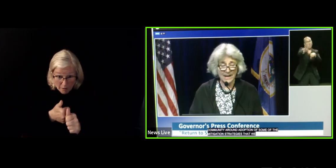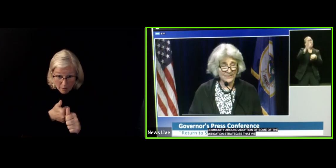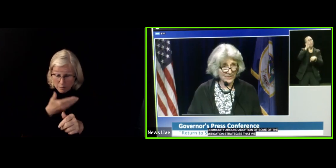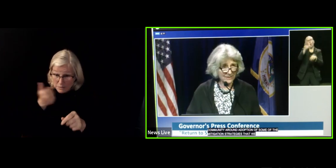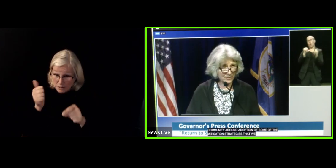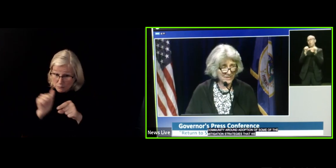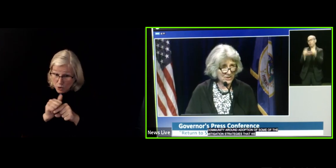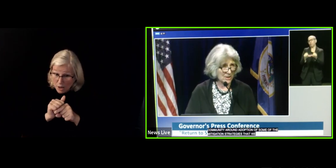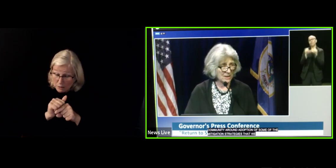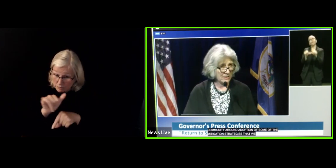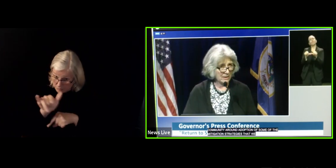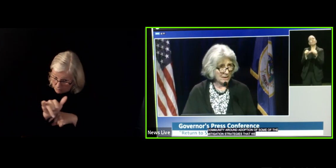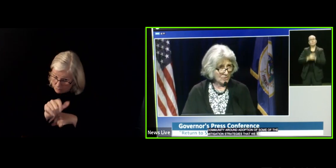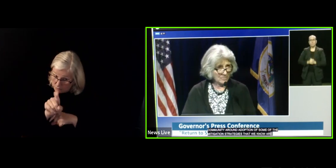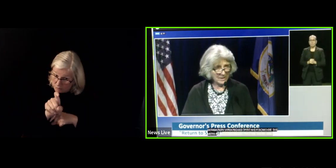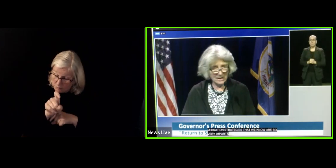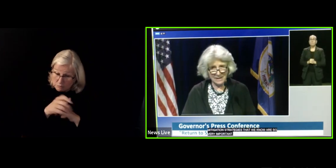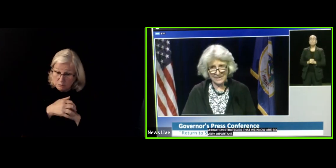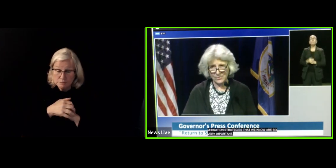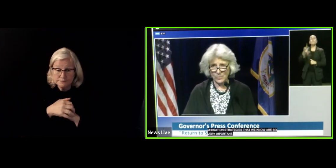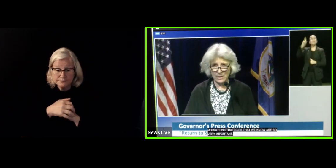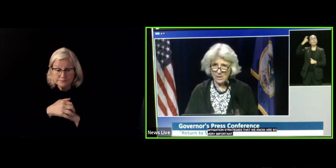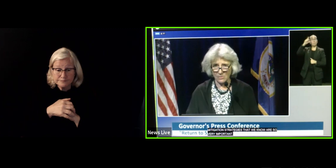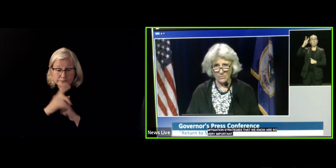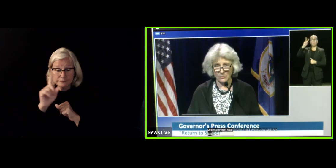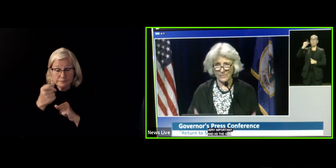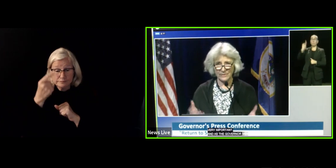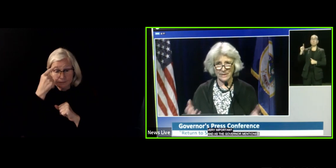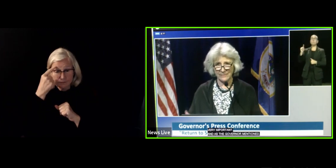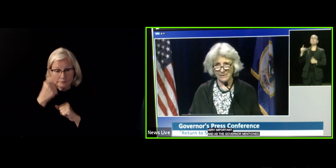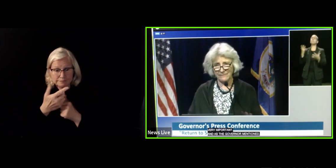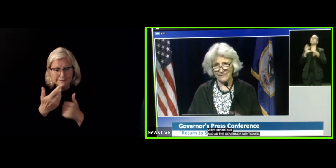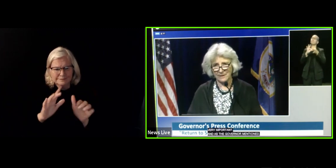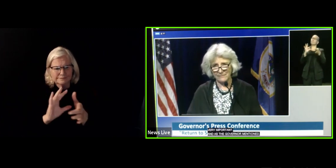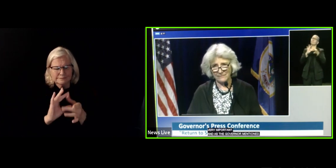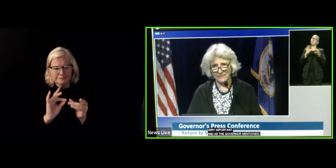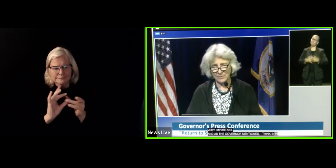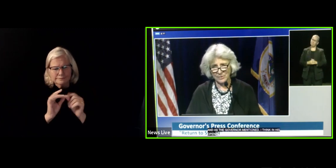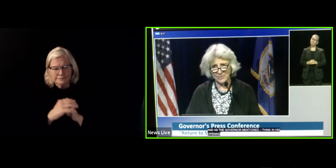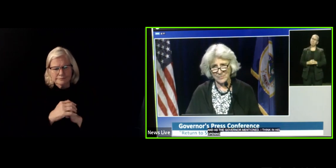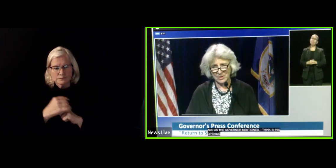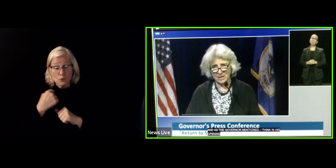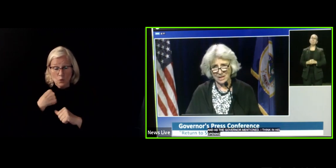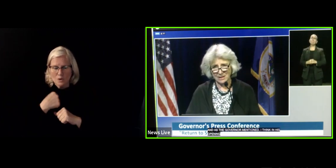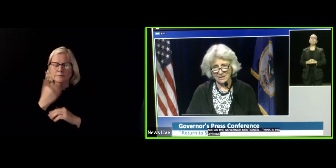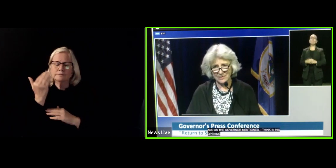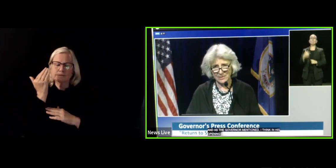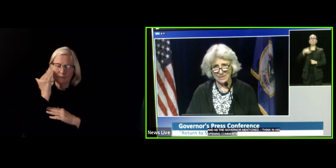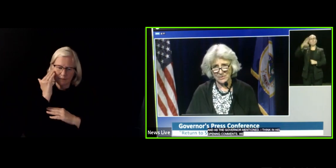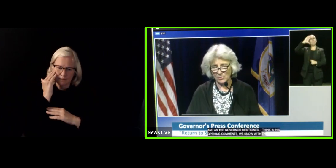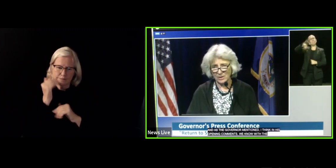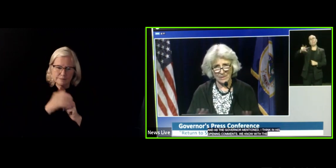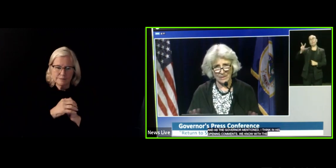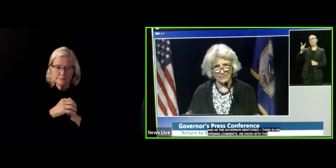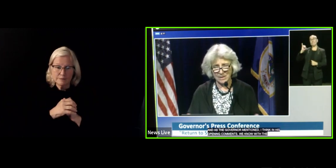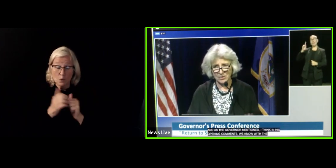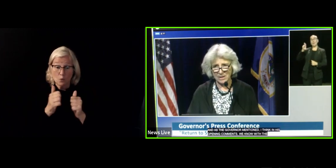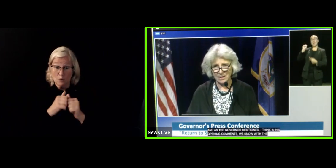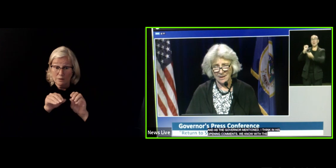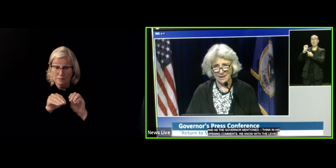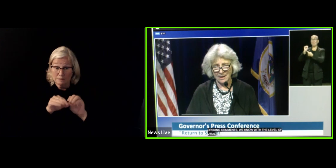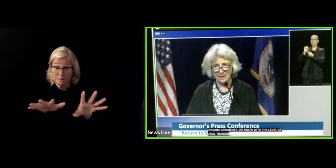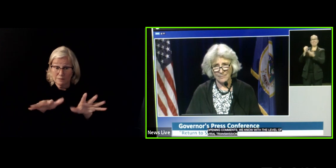And as the governor mentioned, I think in his opening comments, we know with the level of viral transmission that exists in Minnesota and around the